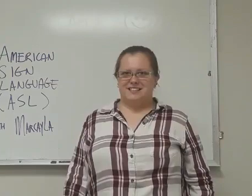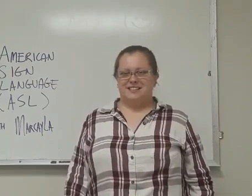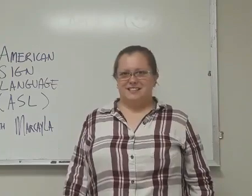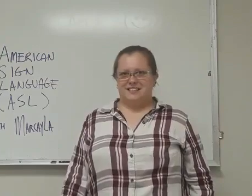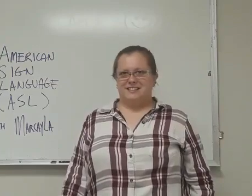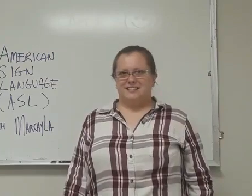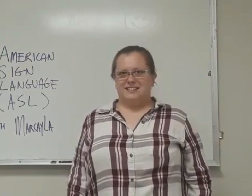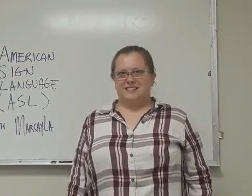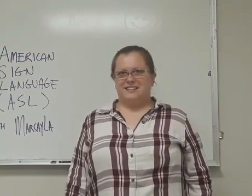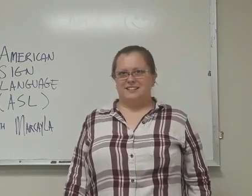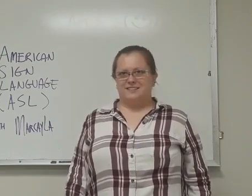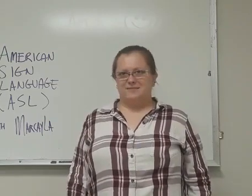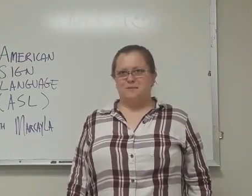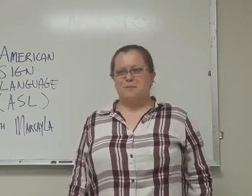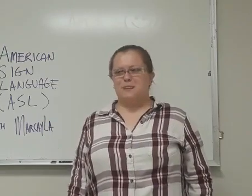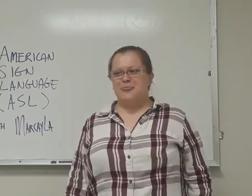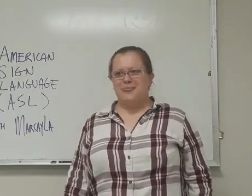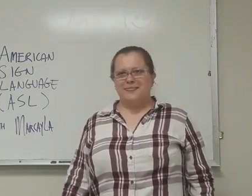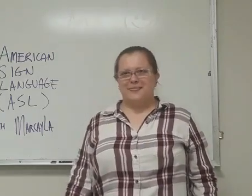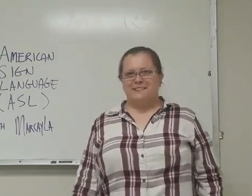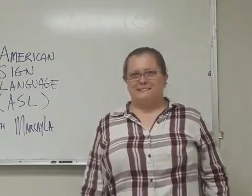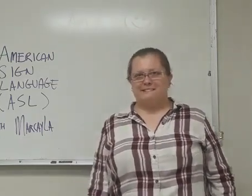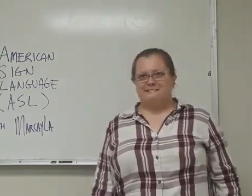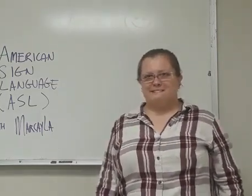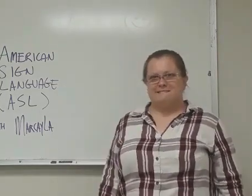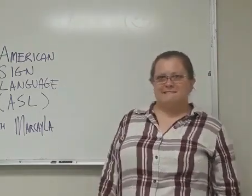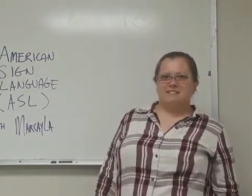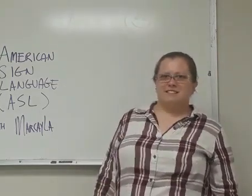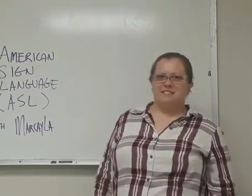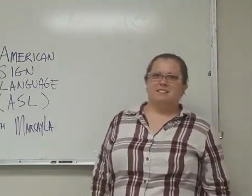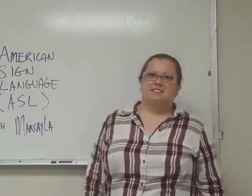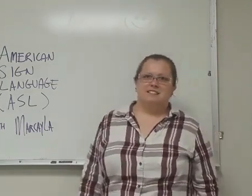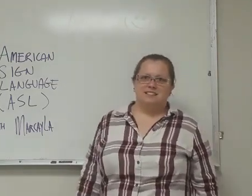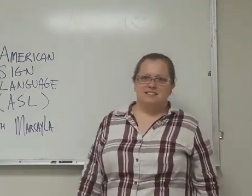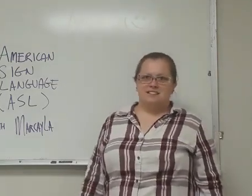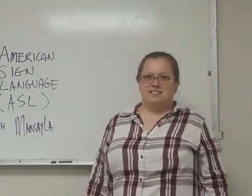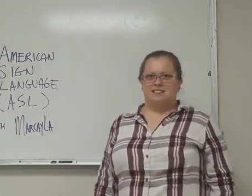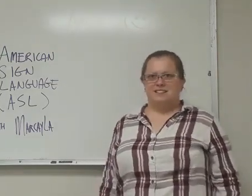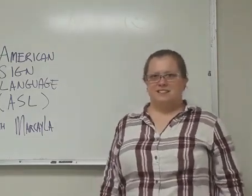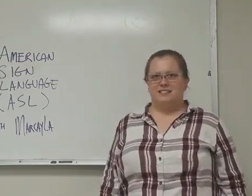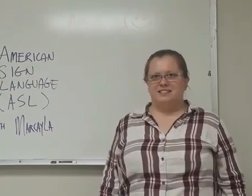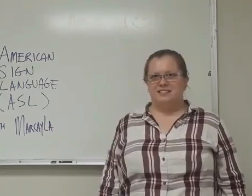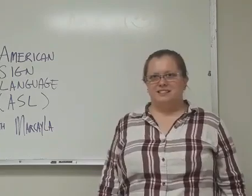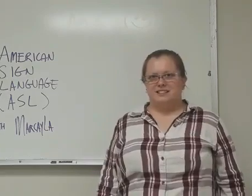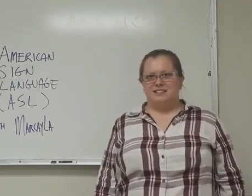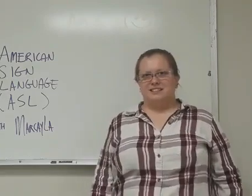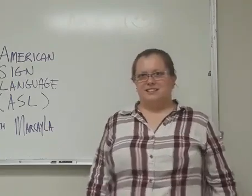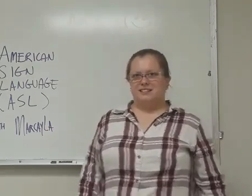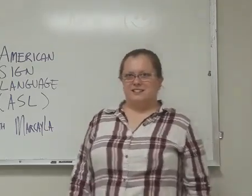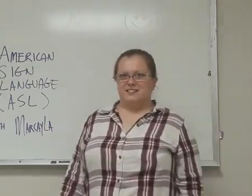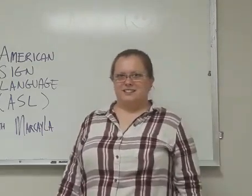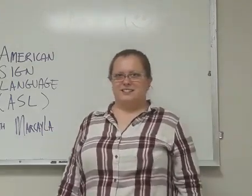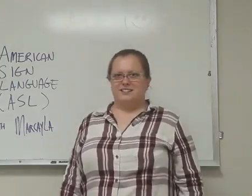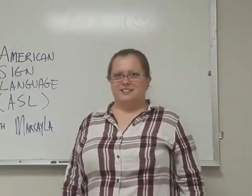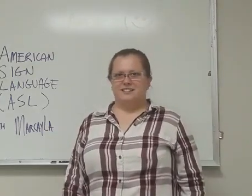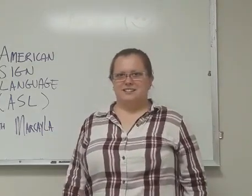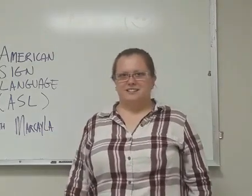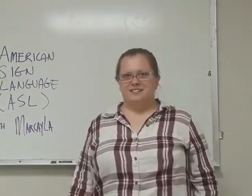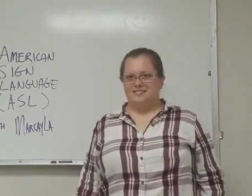teens out there, and you know, it's summertime. You want, and if you want to learn something new, come back again. We'll see you next month.